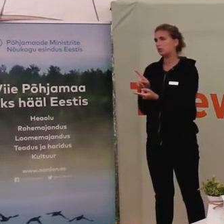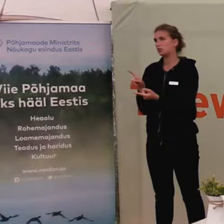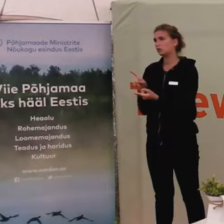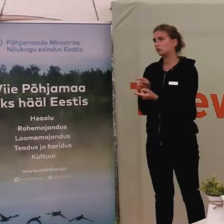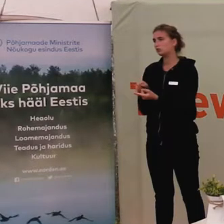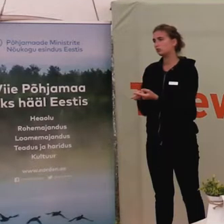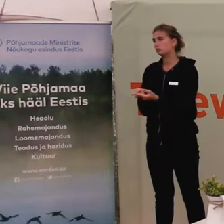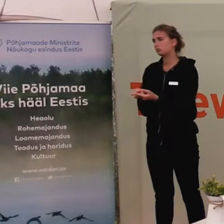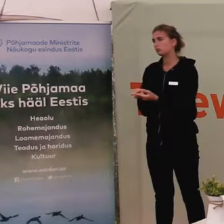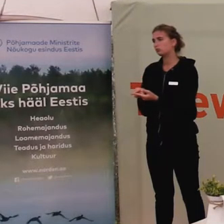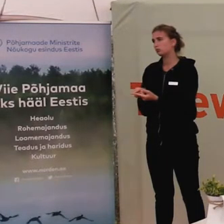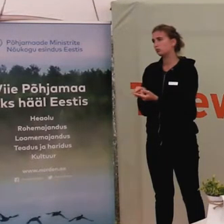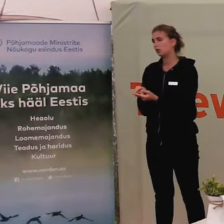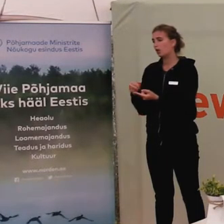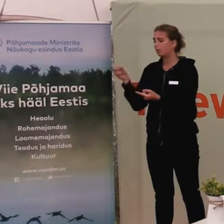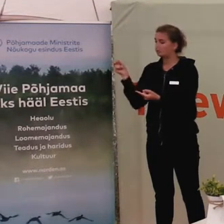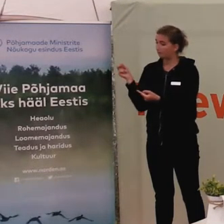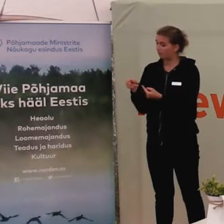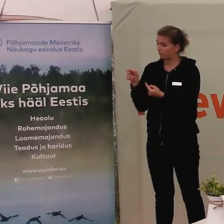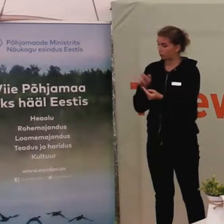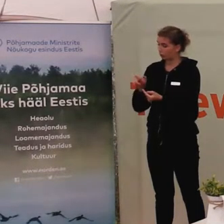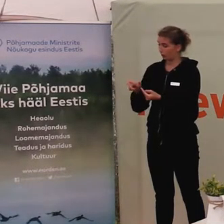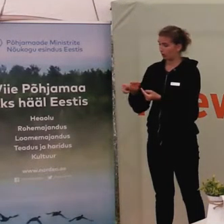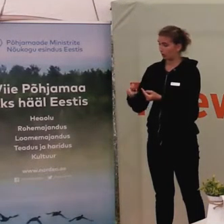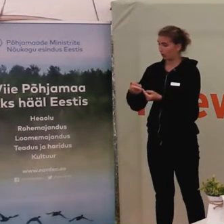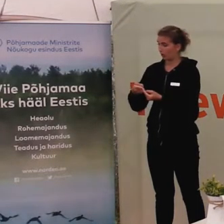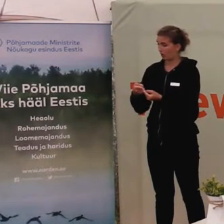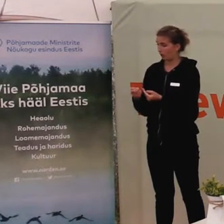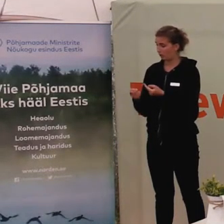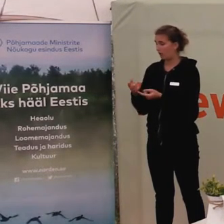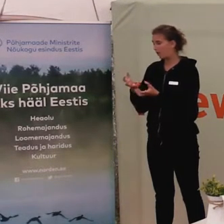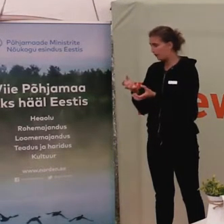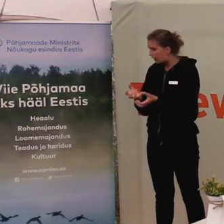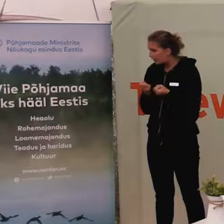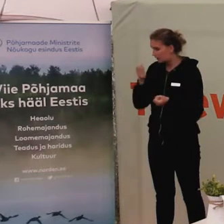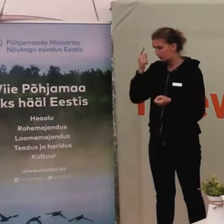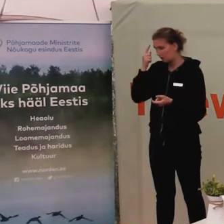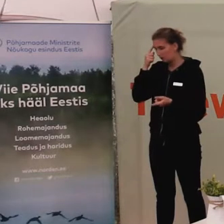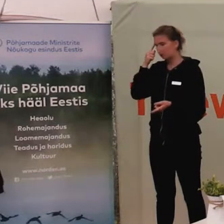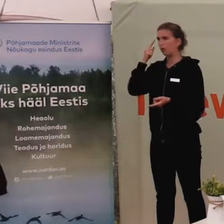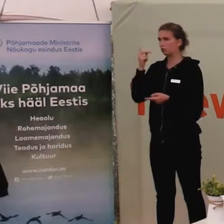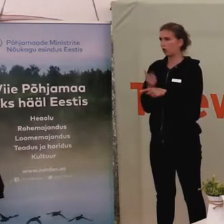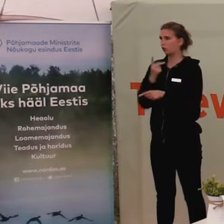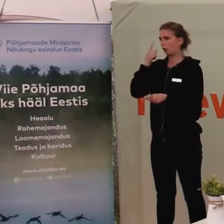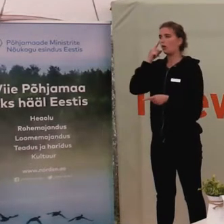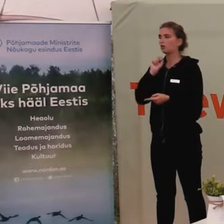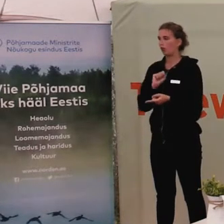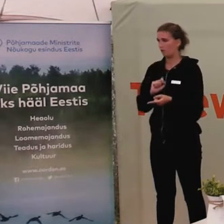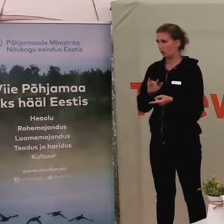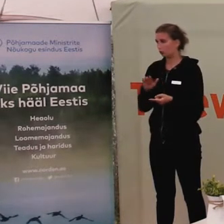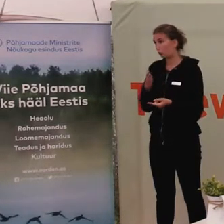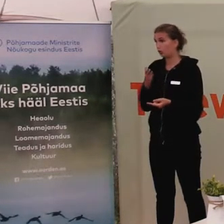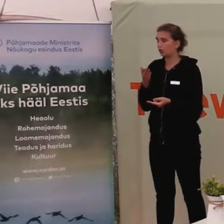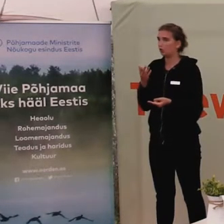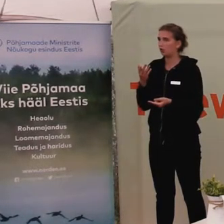that would make the investors, the businessmen, to think twice if they are taking